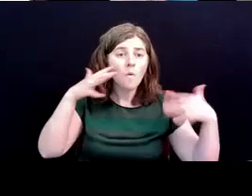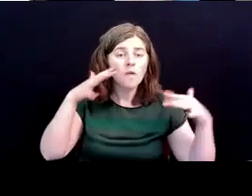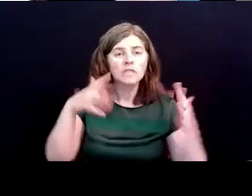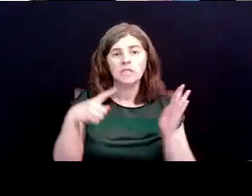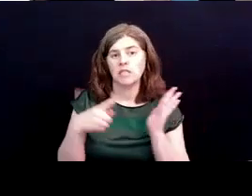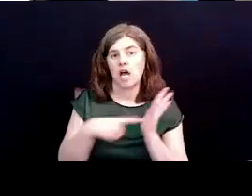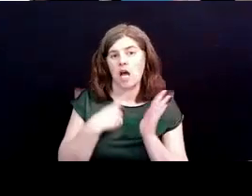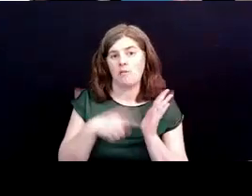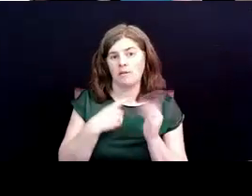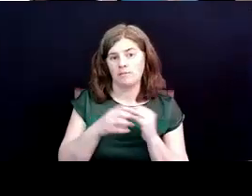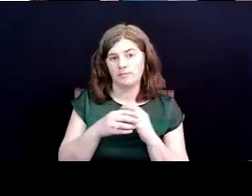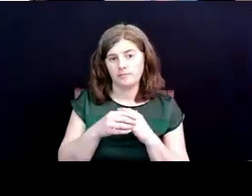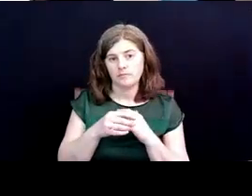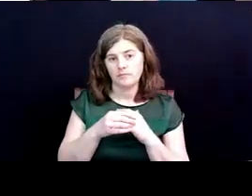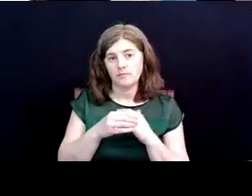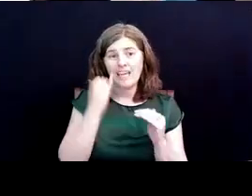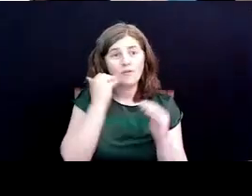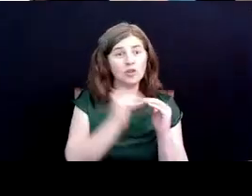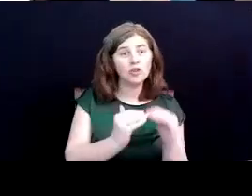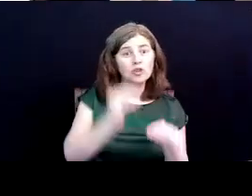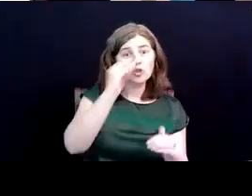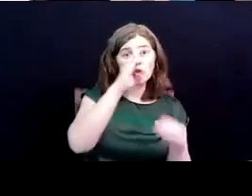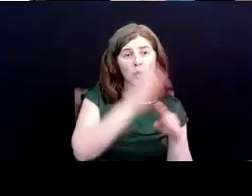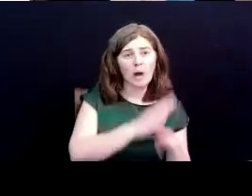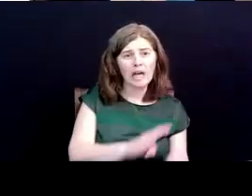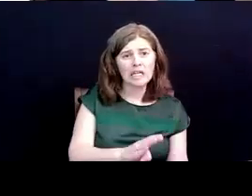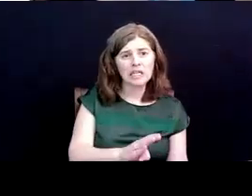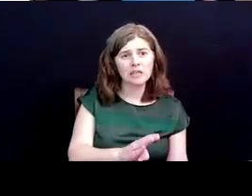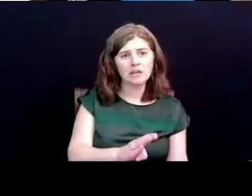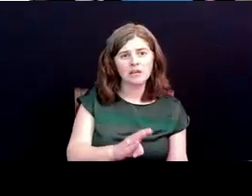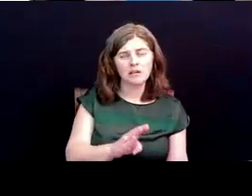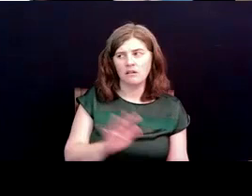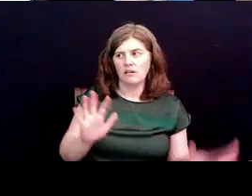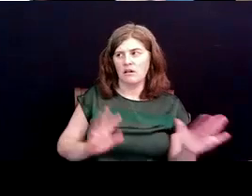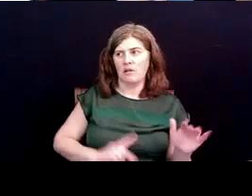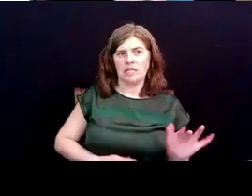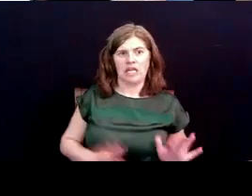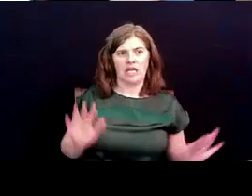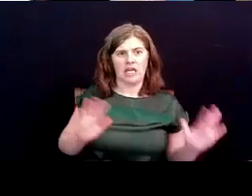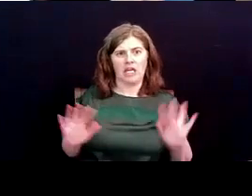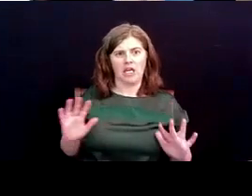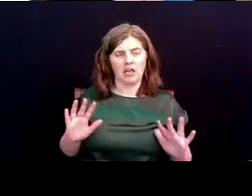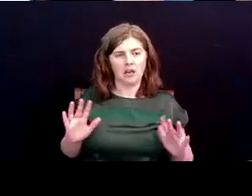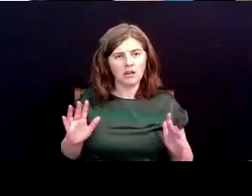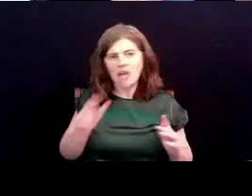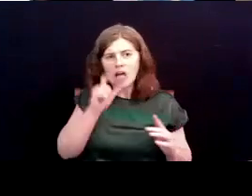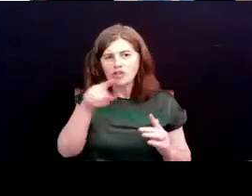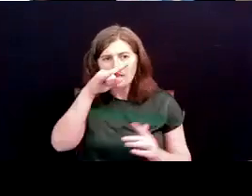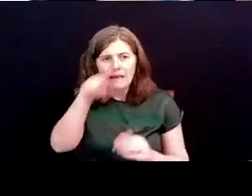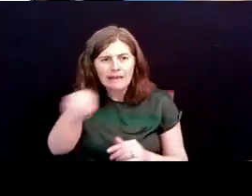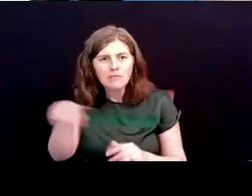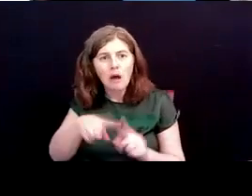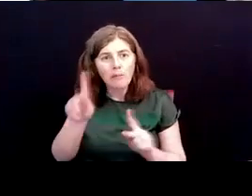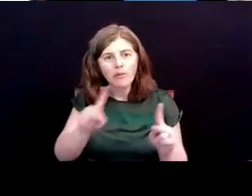Sometimes too quiet can be very upsetting to people, not just kids on the spectrum, but people in general. So I